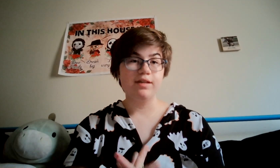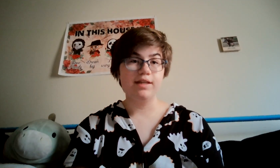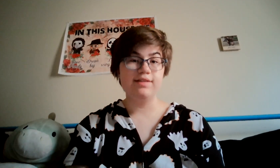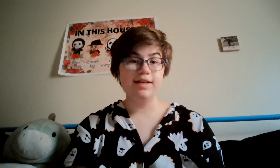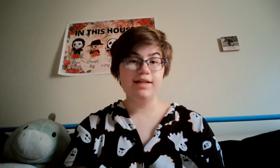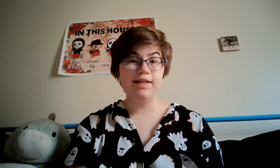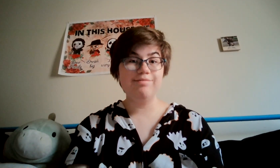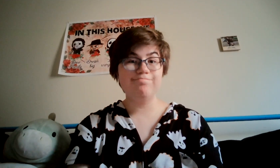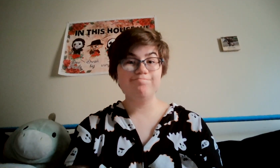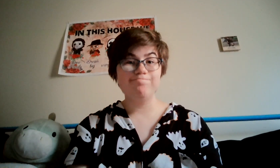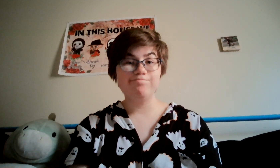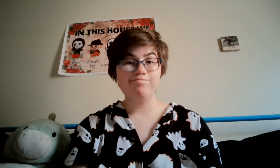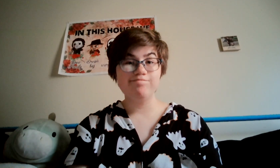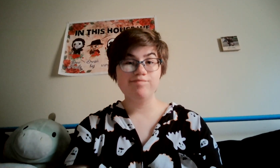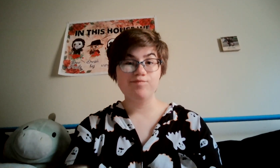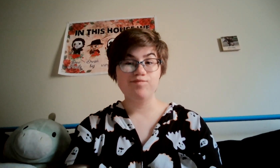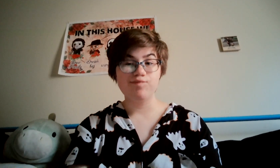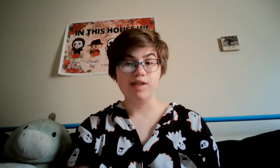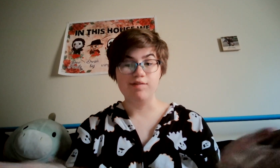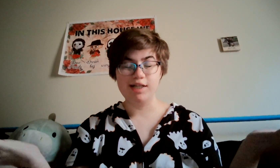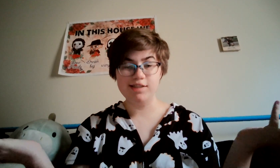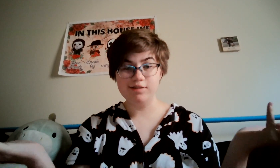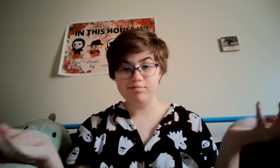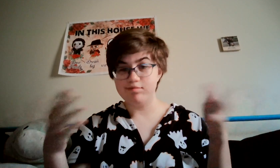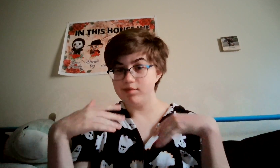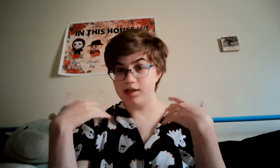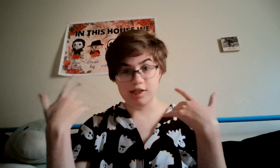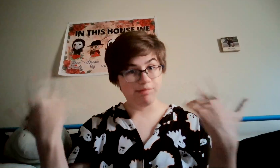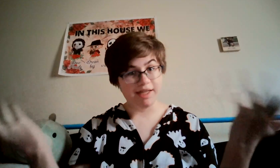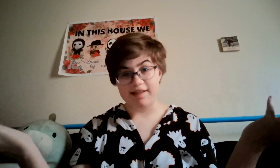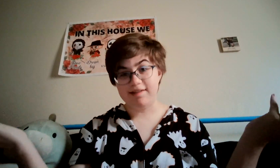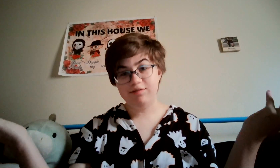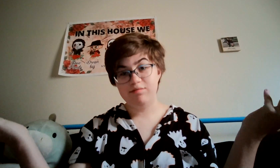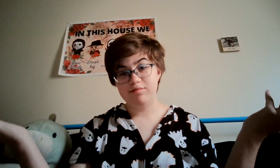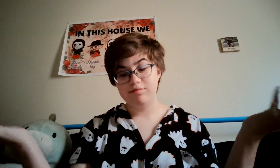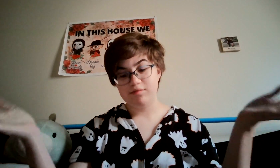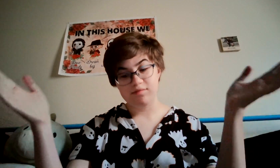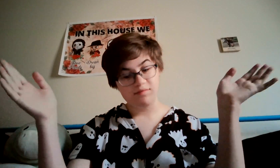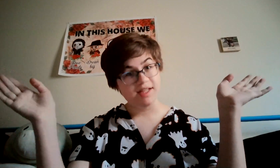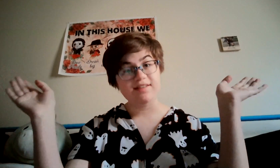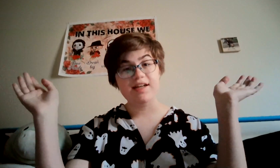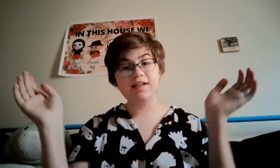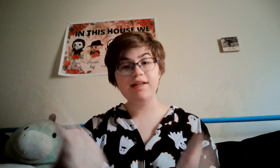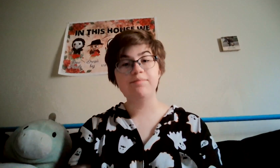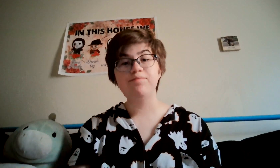That's kind of it. I have classes. I shared my ASL. That's